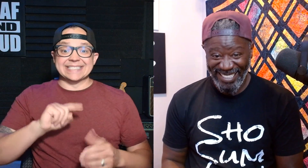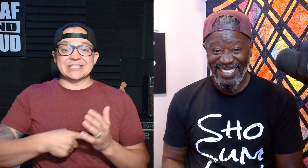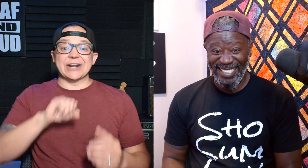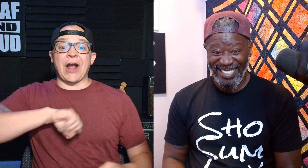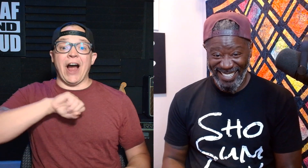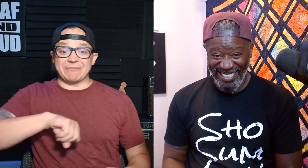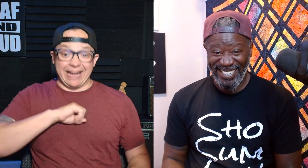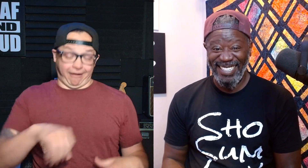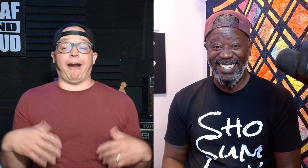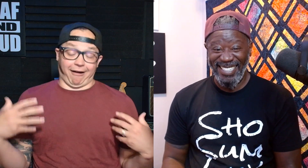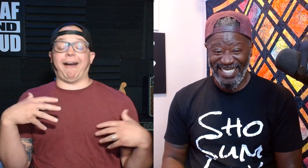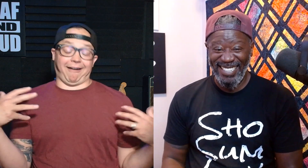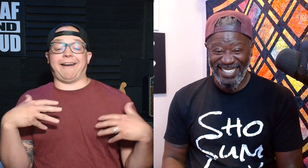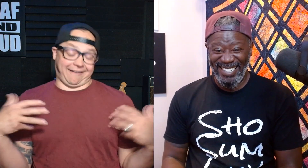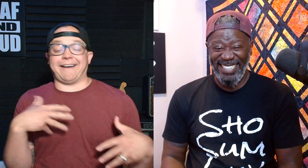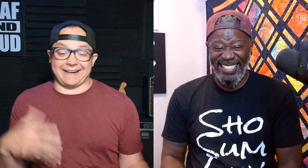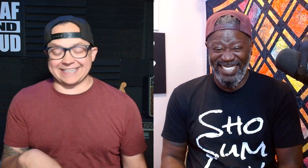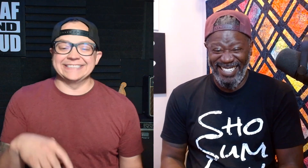inhaled it and started coughing.